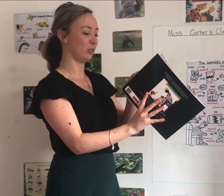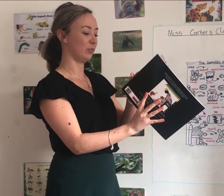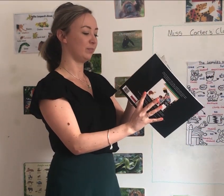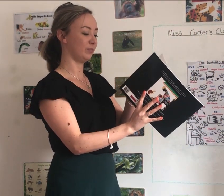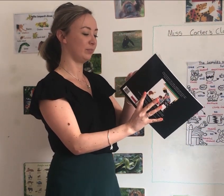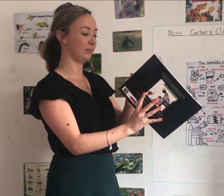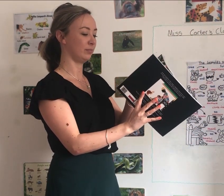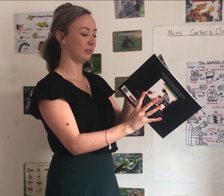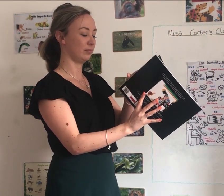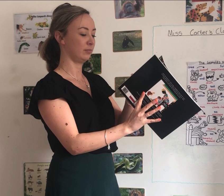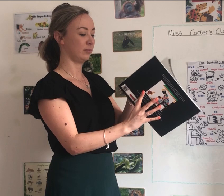all.